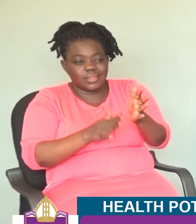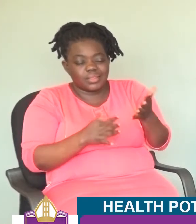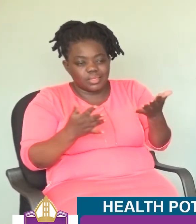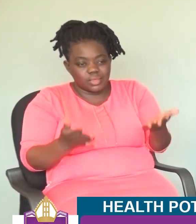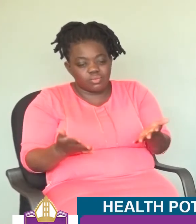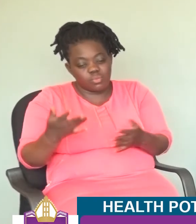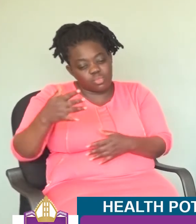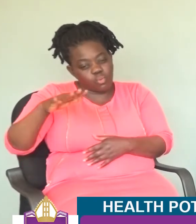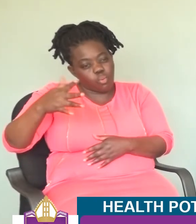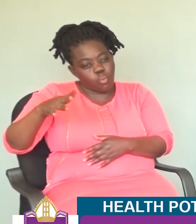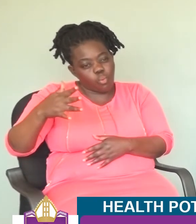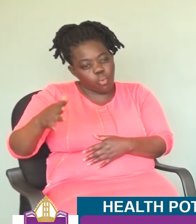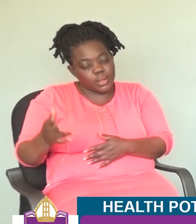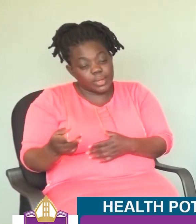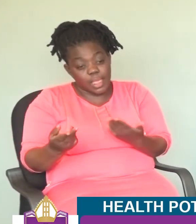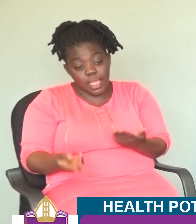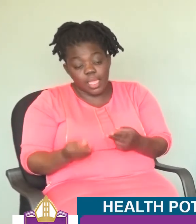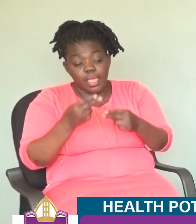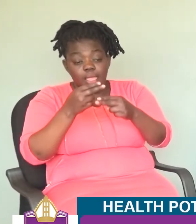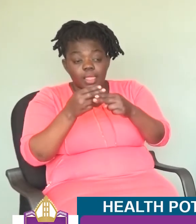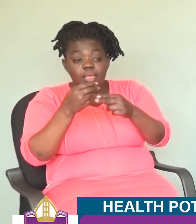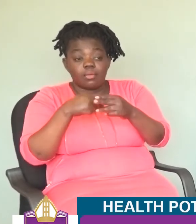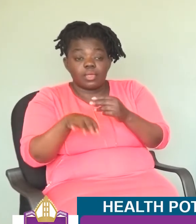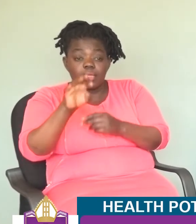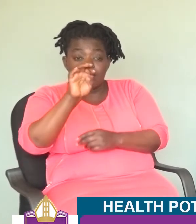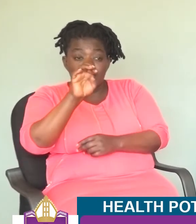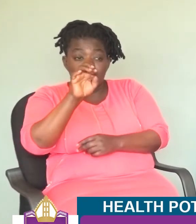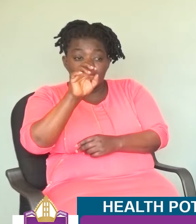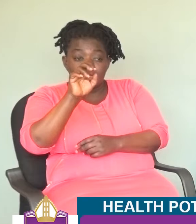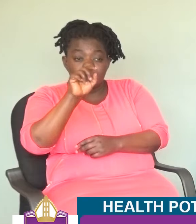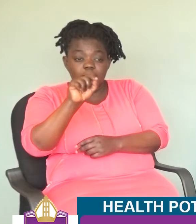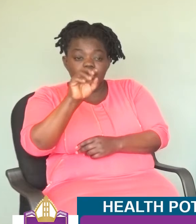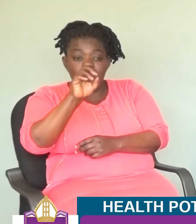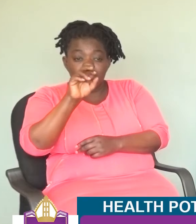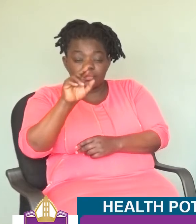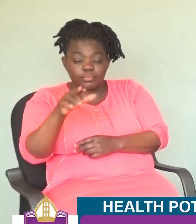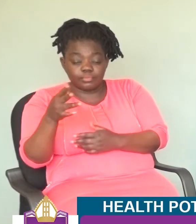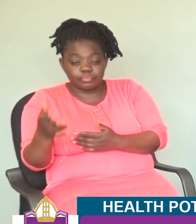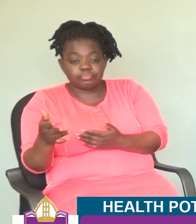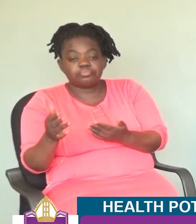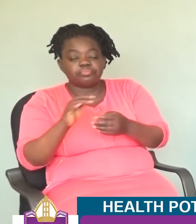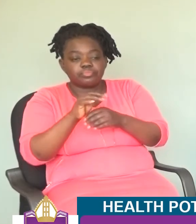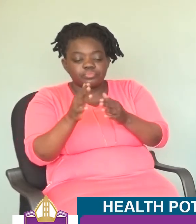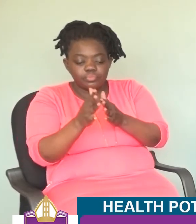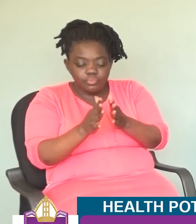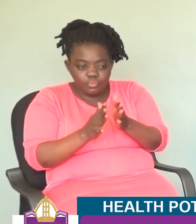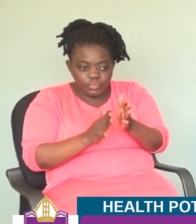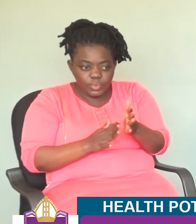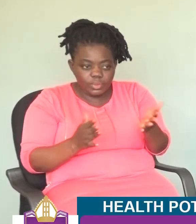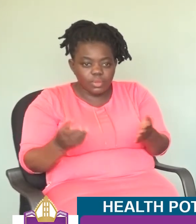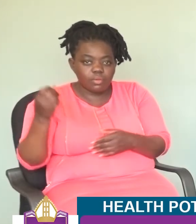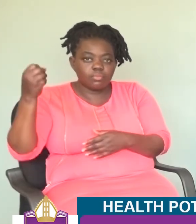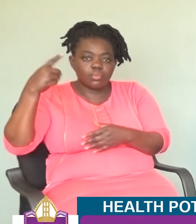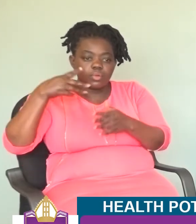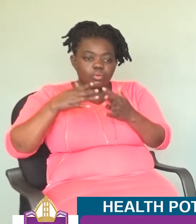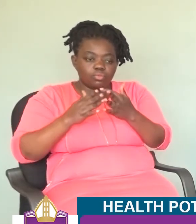tear fluid. Okay? And that bathing of the front makes it nice, smooth. And then that smoothness makes the light to